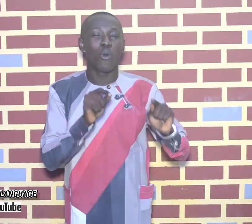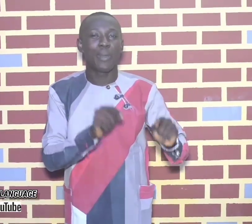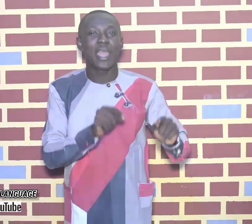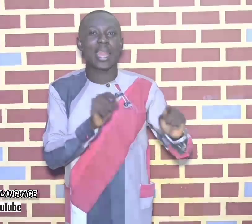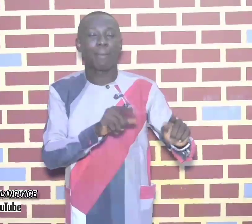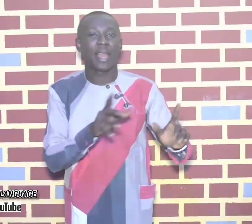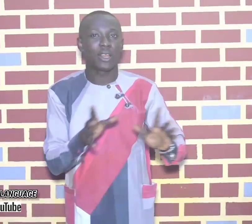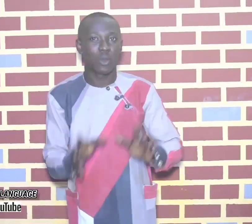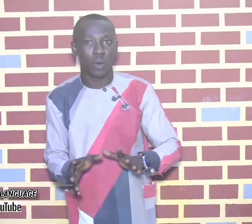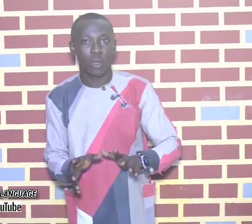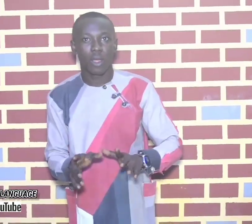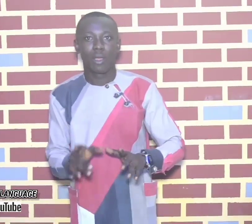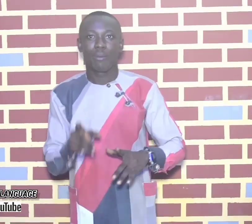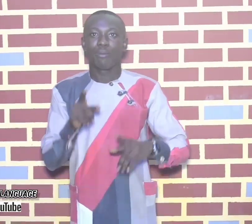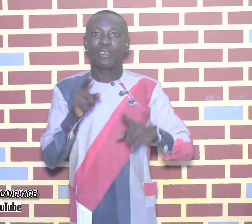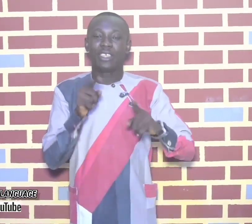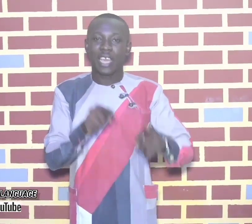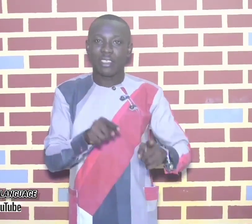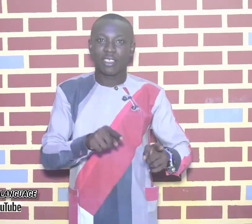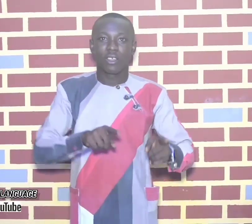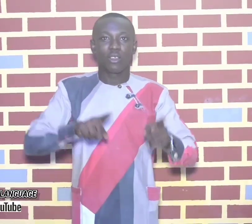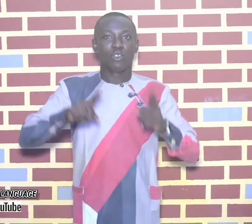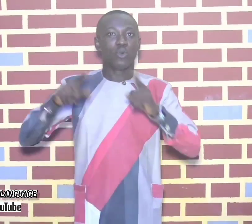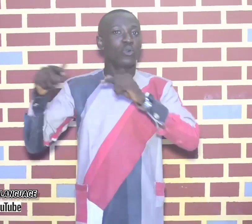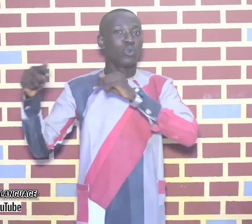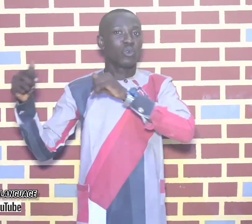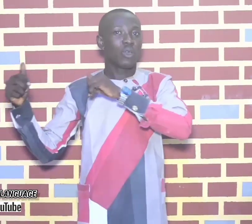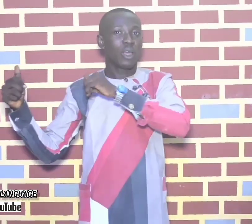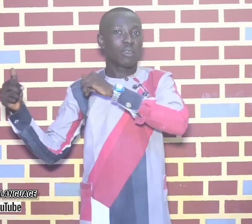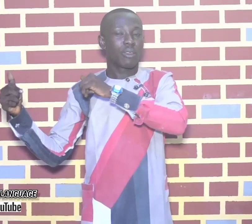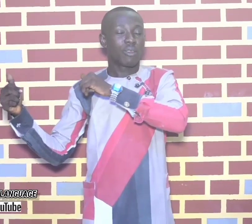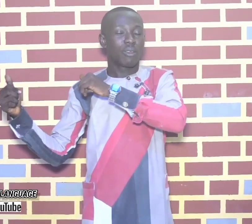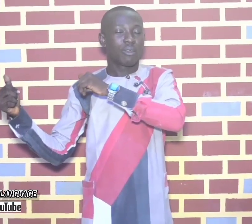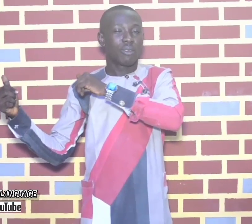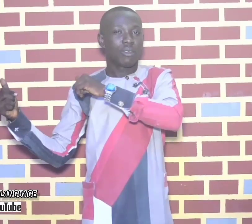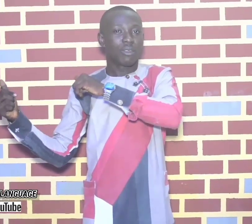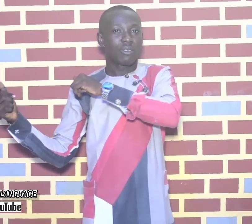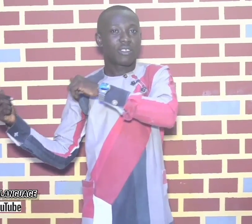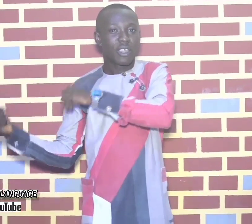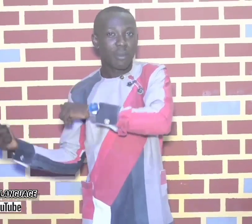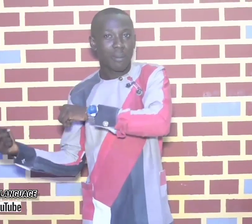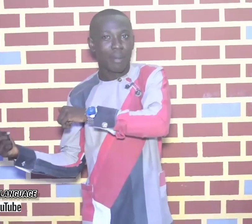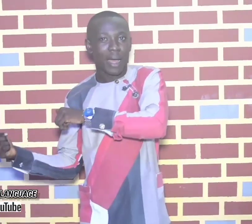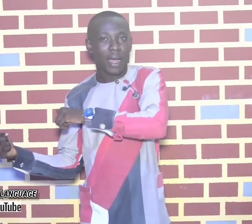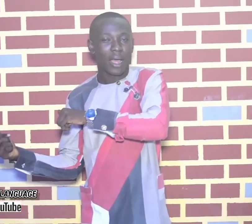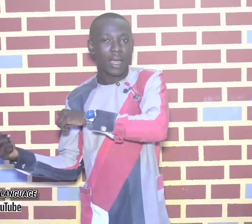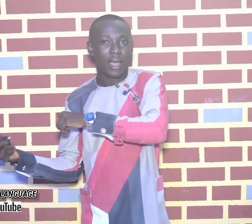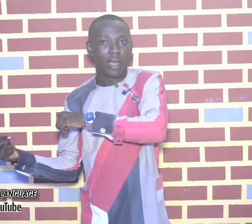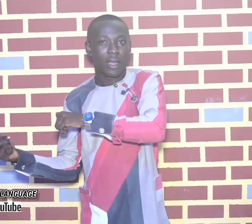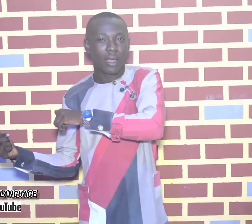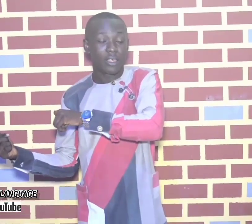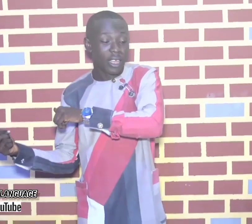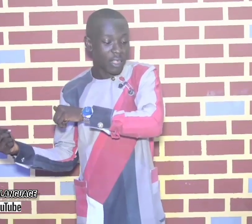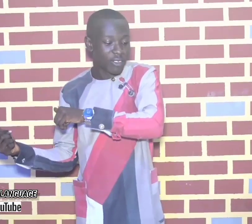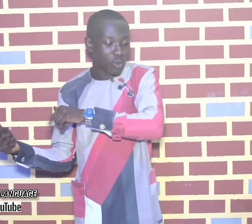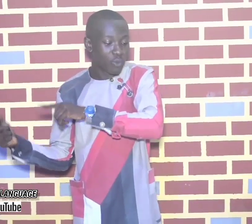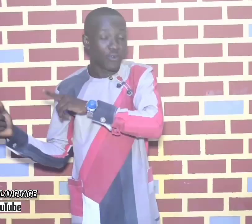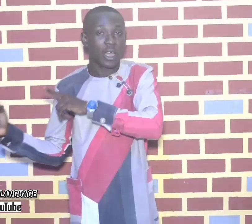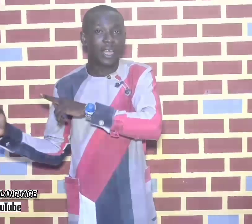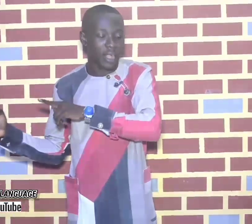obey and apply the law. Yet, you still remember yet you won't forget